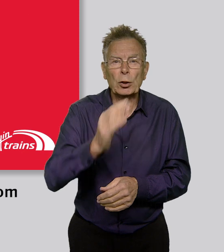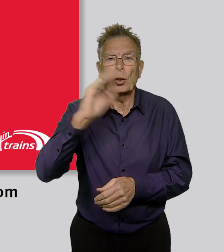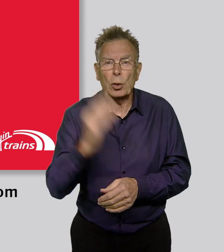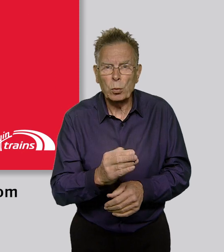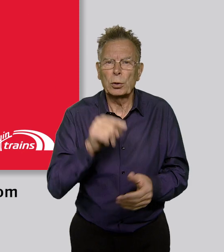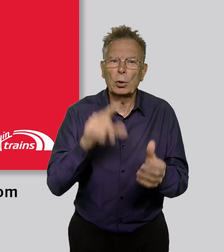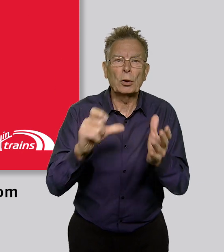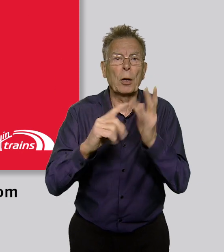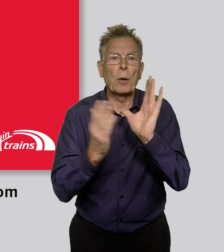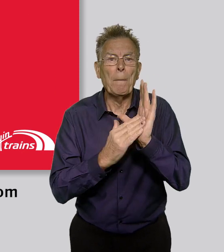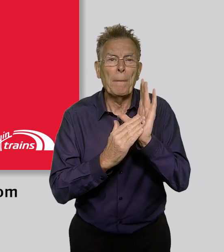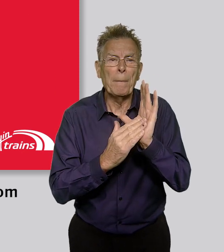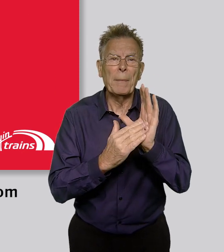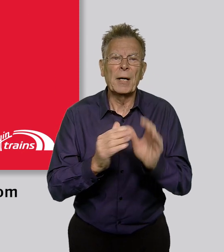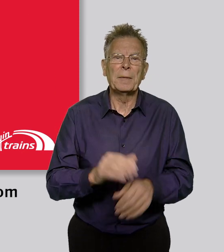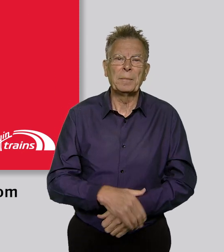virgintrainseastcoast.com.